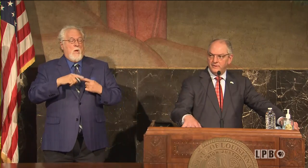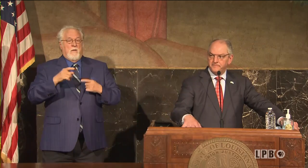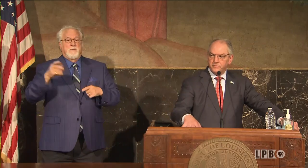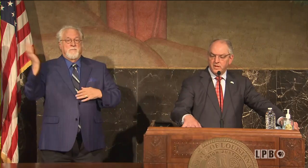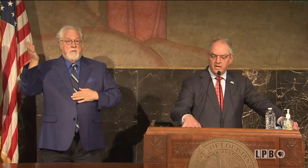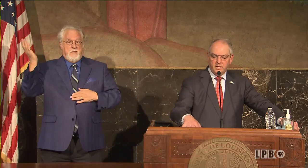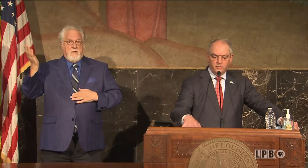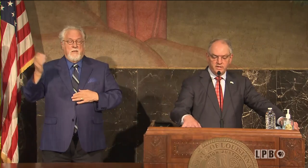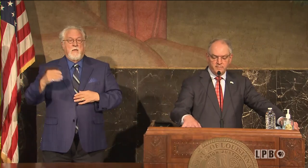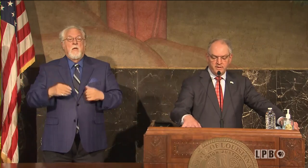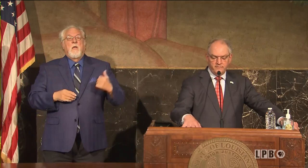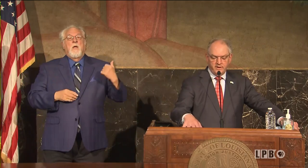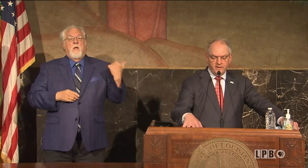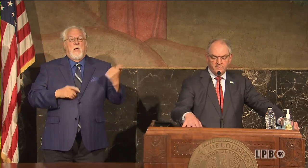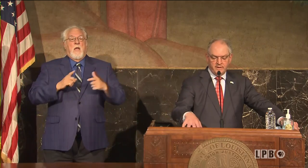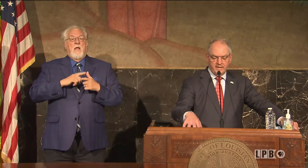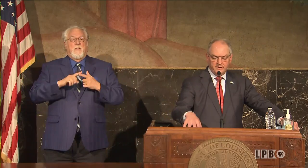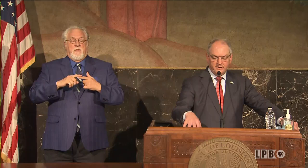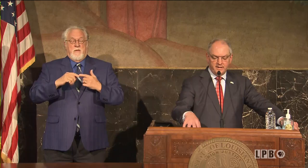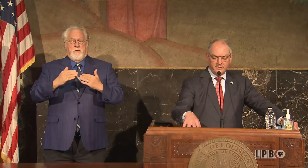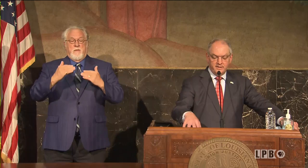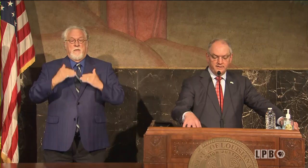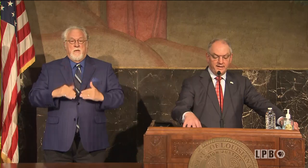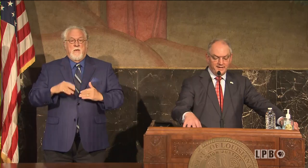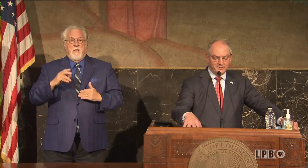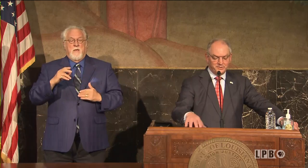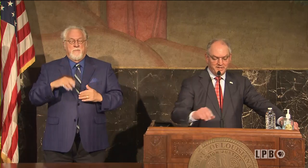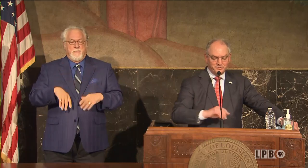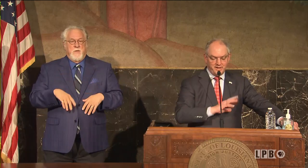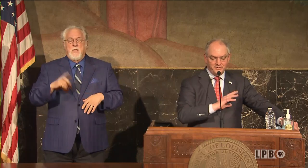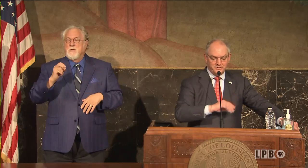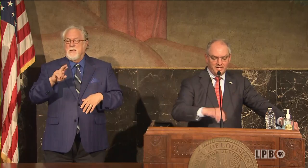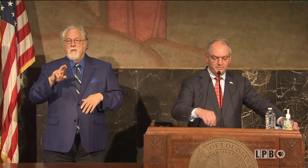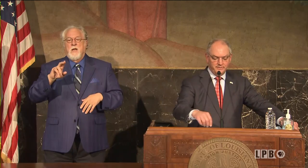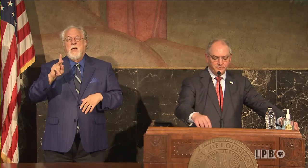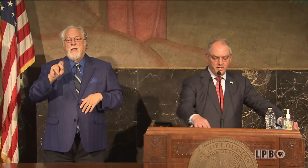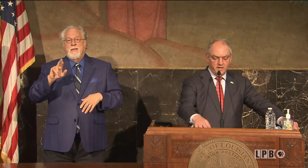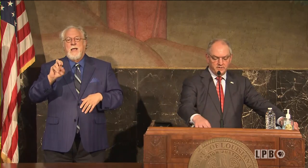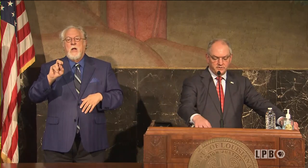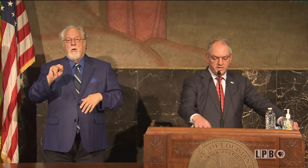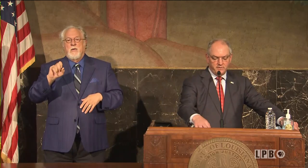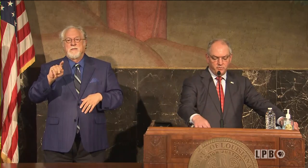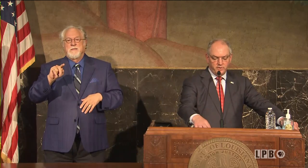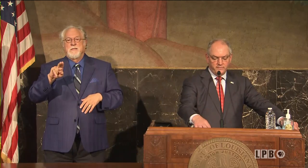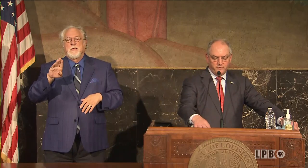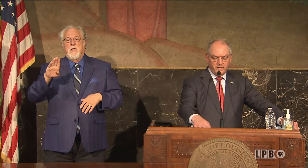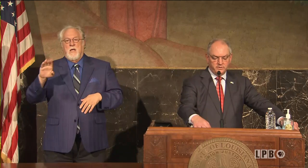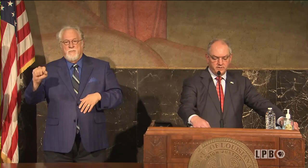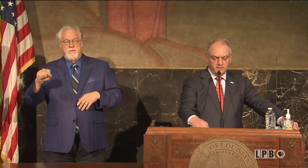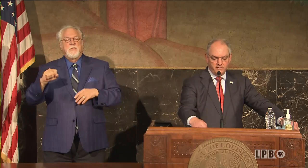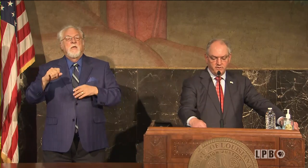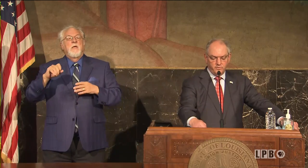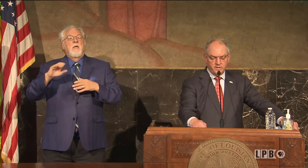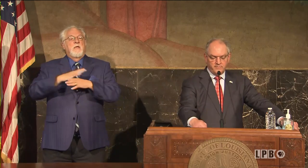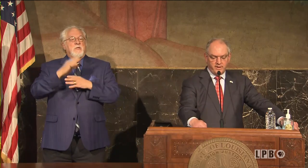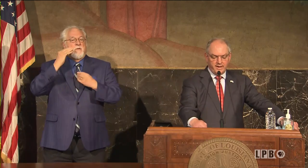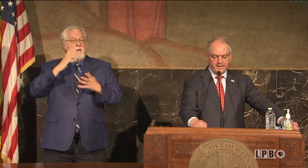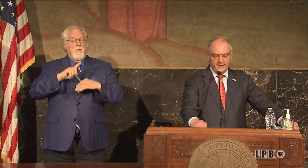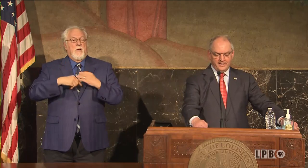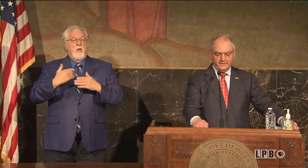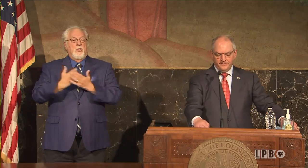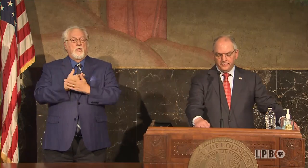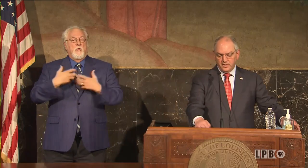podium. He will then be followed by Karen Stubbs, to share important information on a new